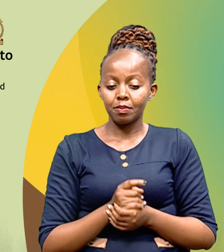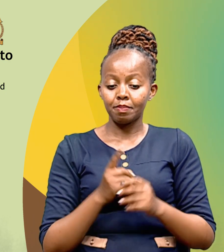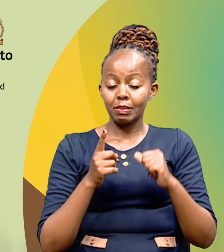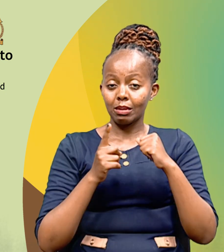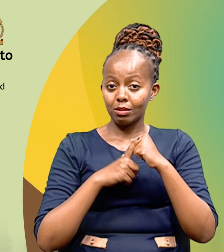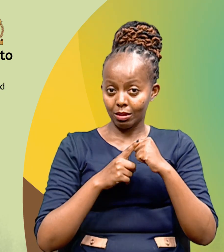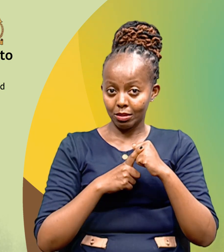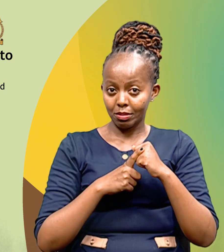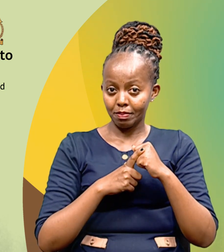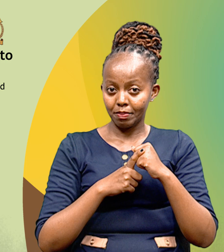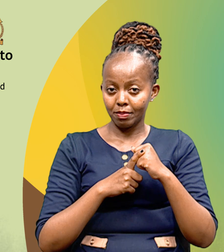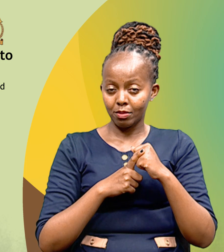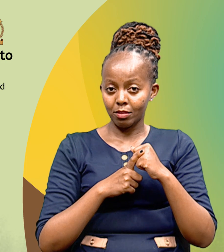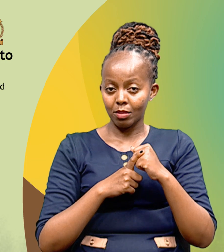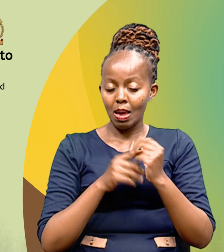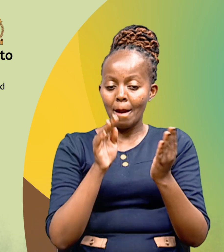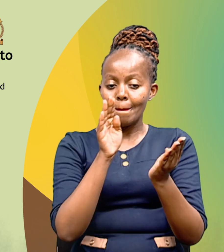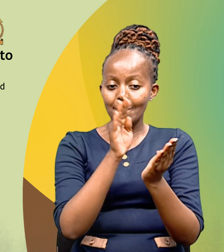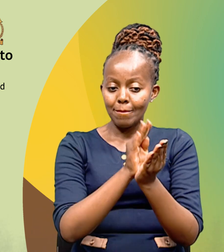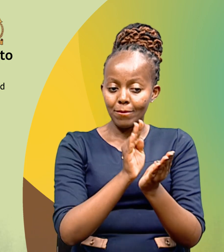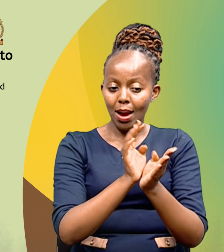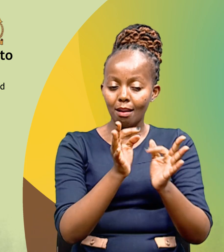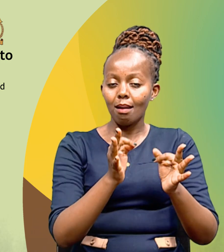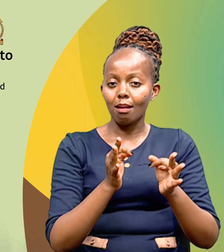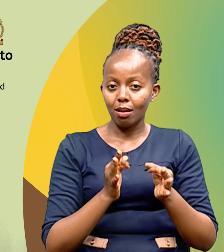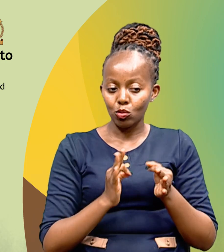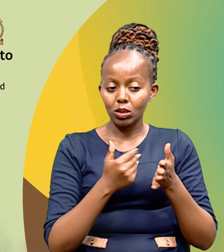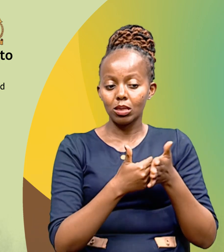F. Bank account.